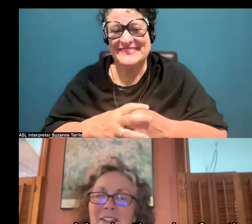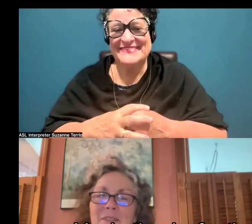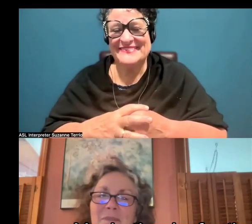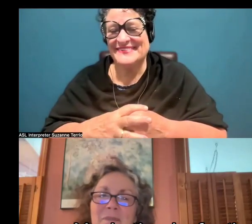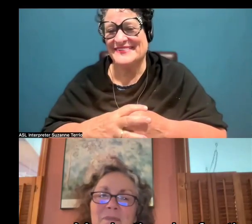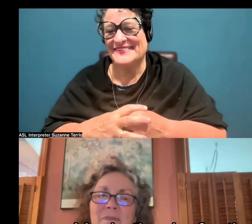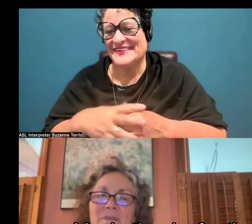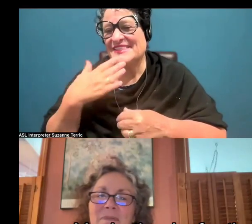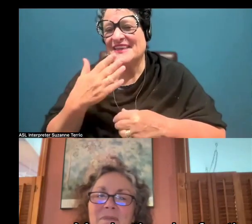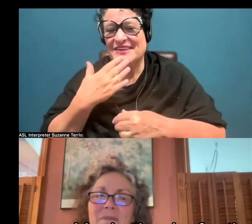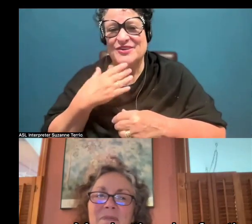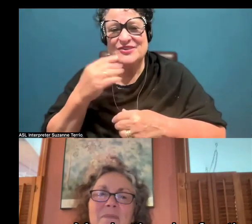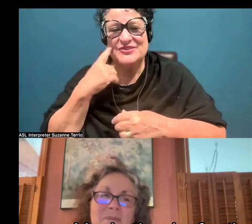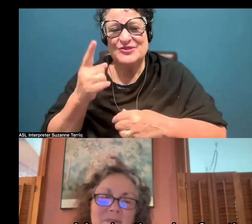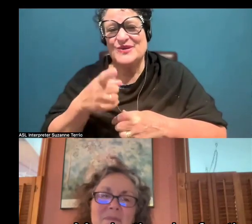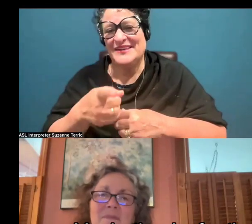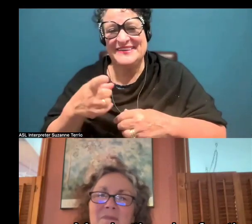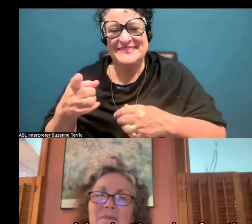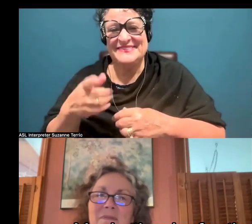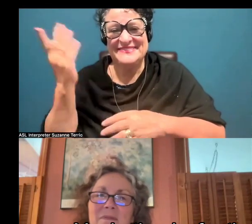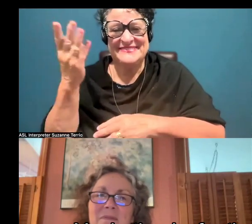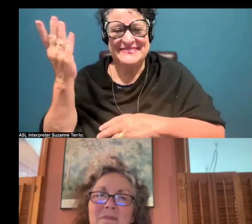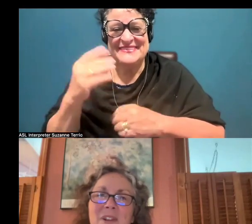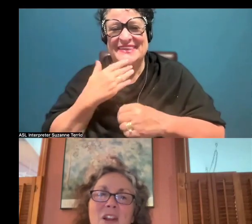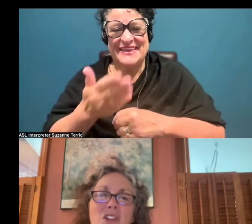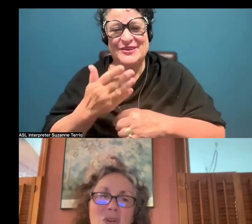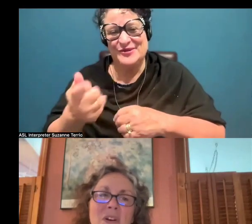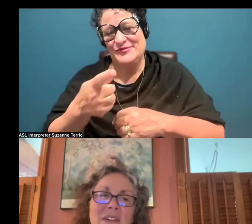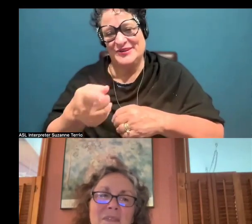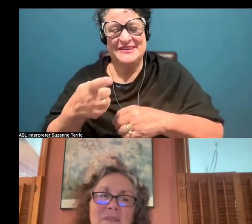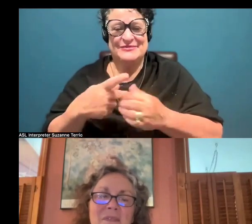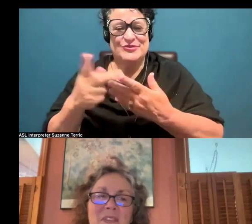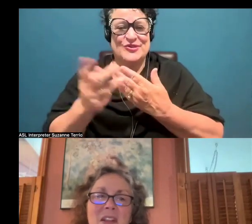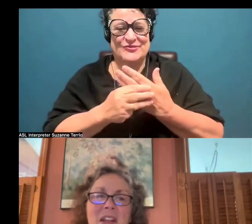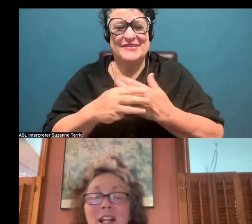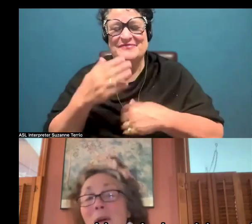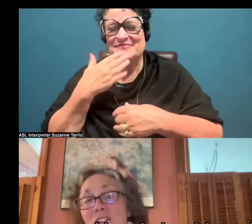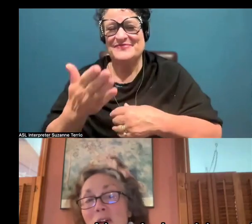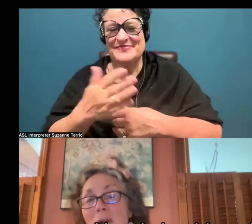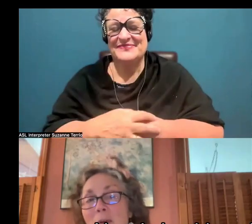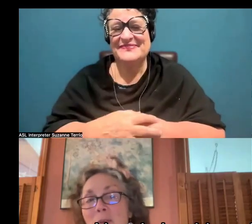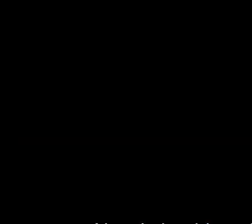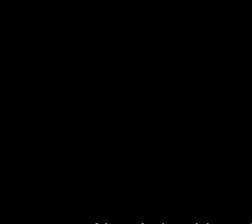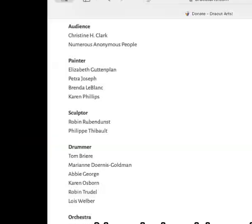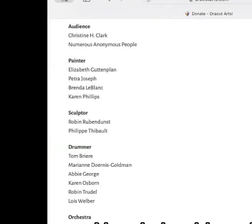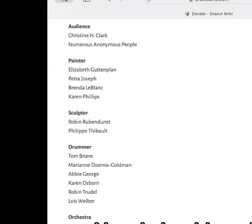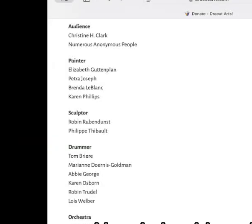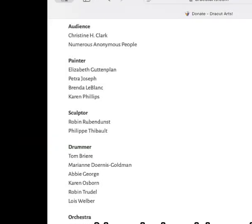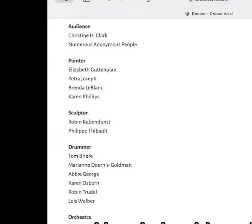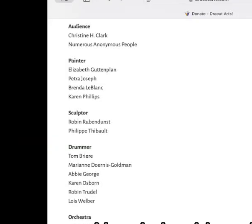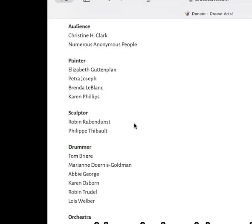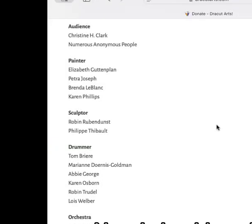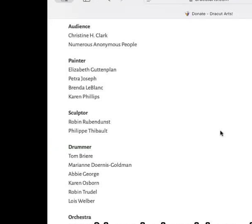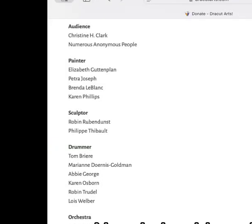Yeah, thanks for the answer and thanks for putting this on. mm. Yeah. now I should go. I was about to say thank